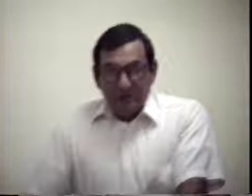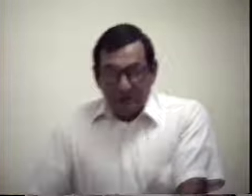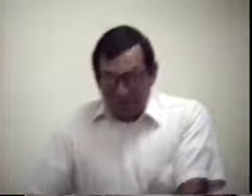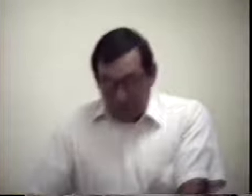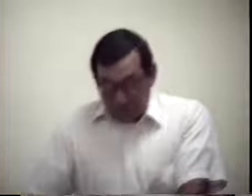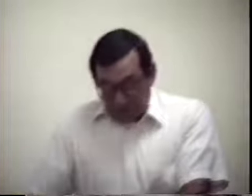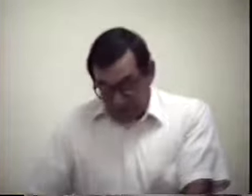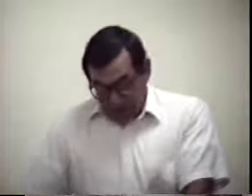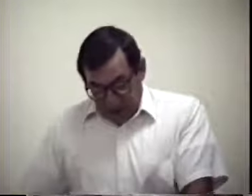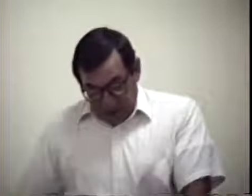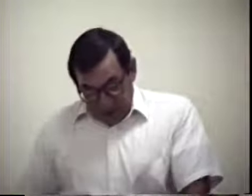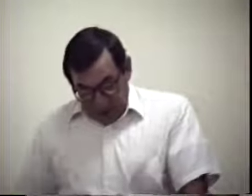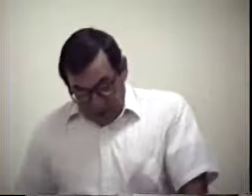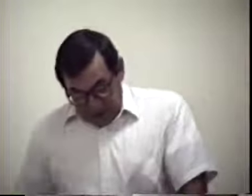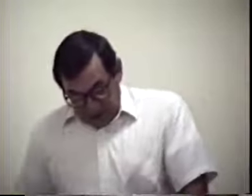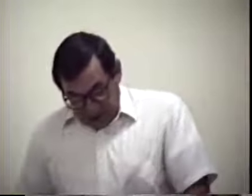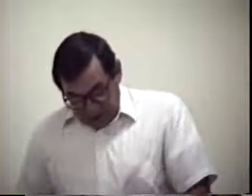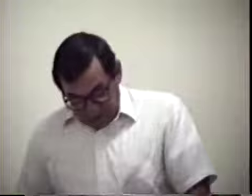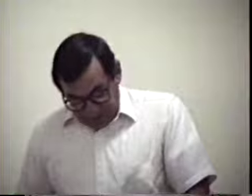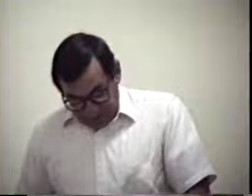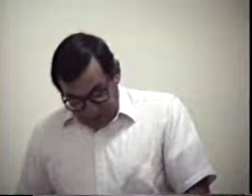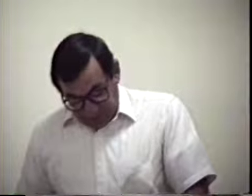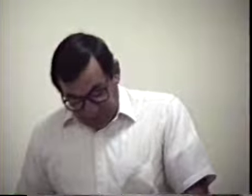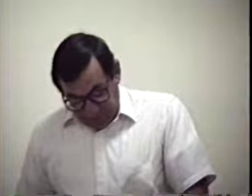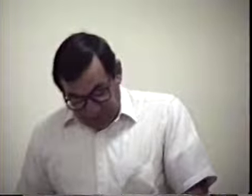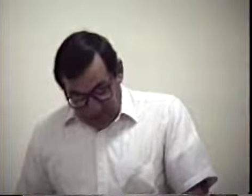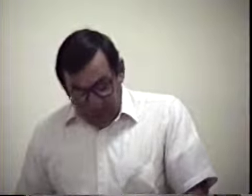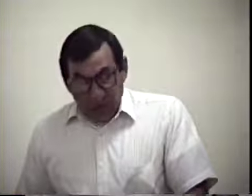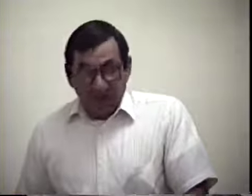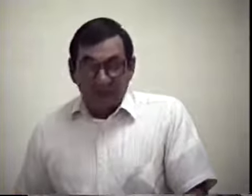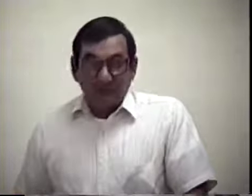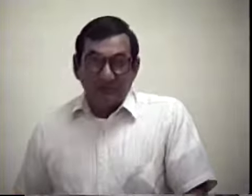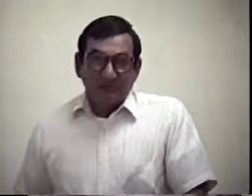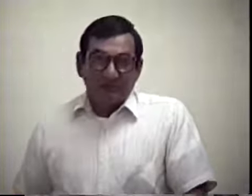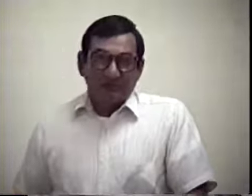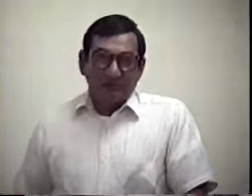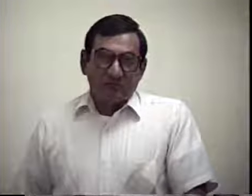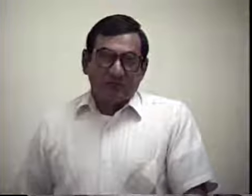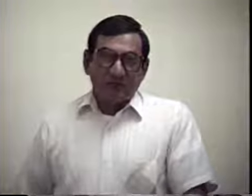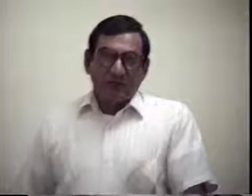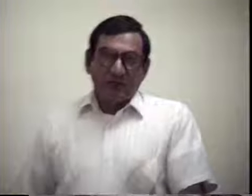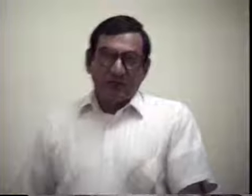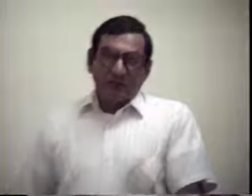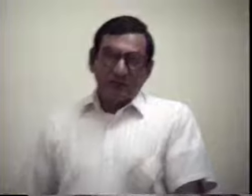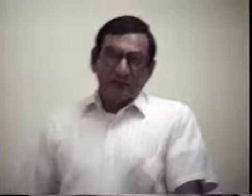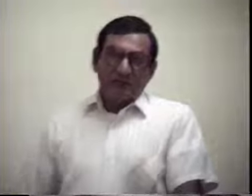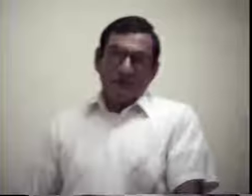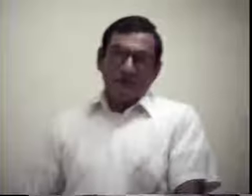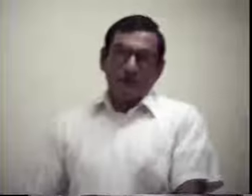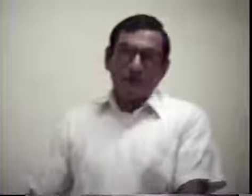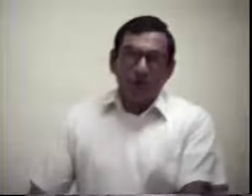it. And I feel that because I'm Indian, I should know